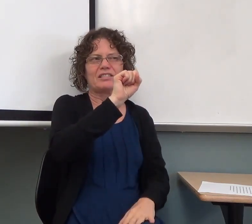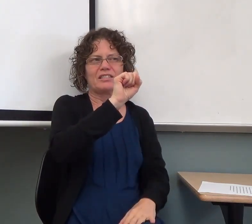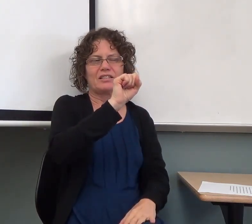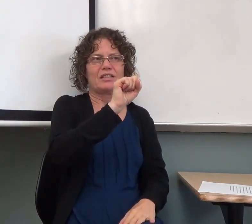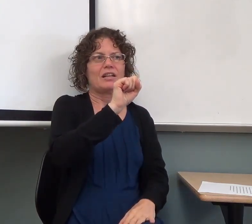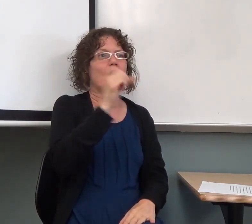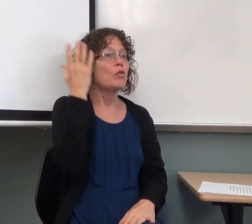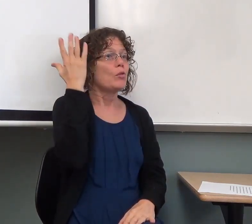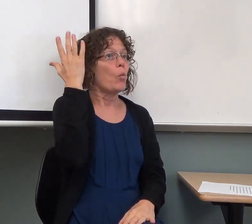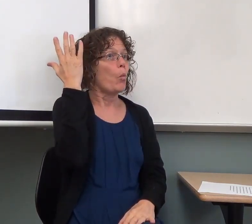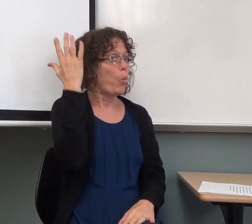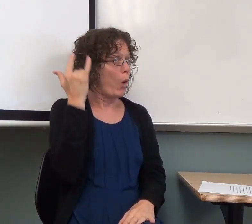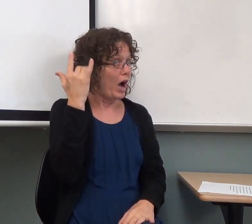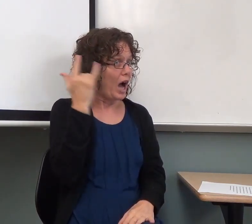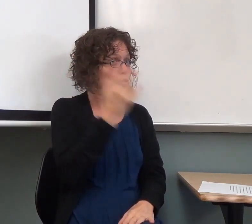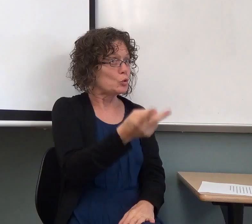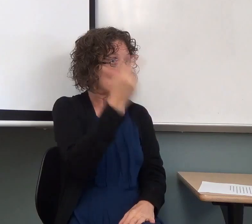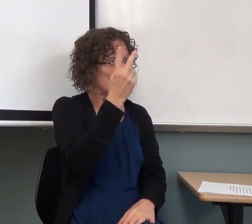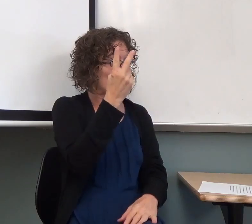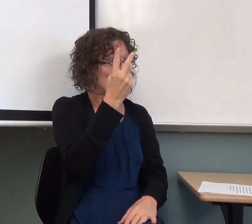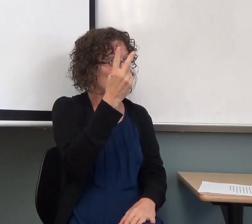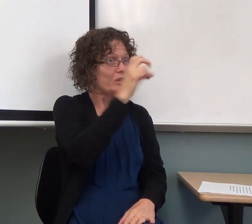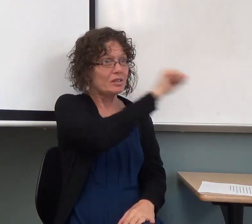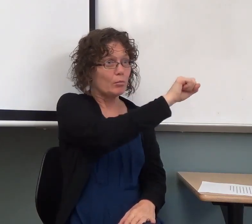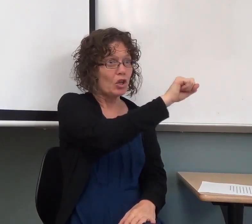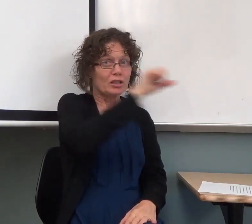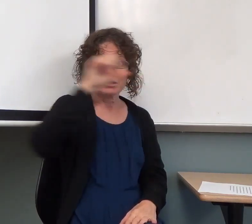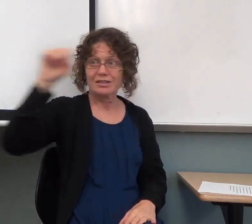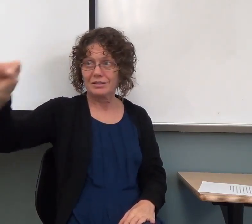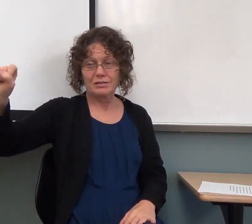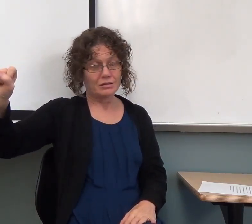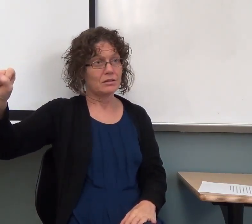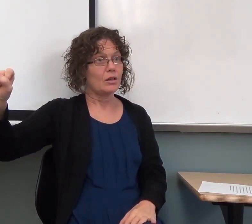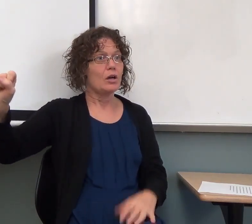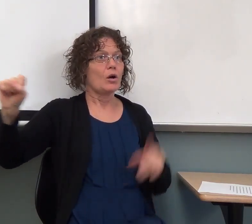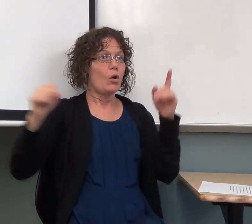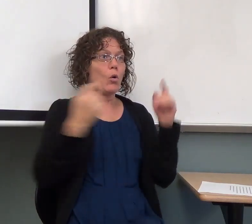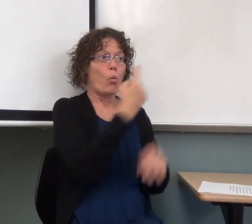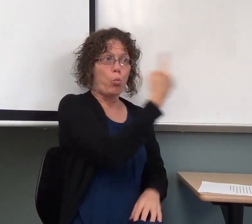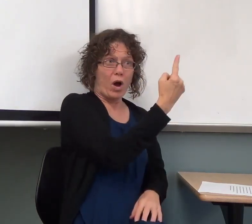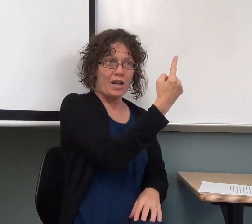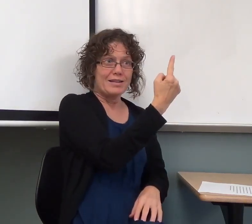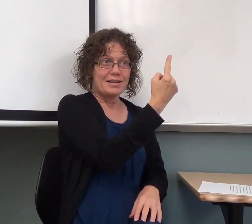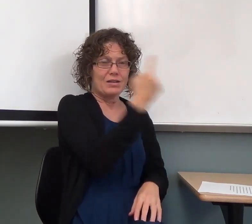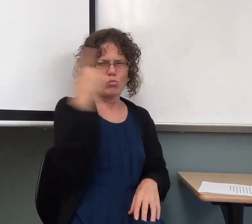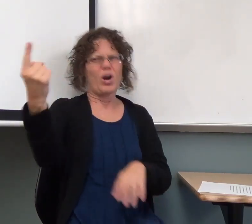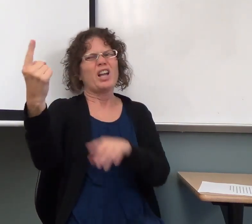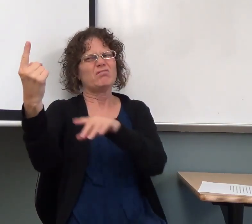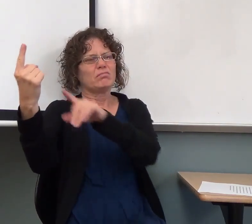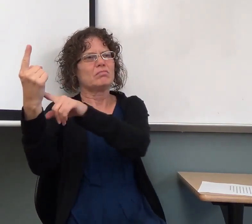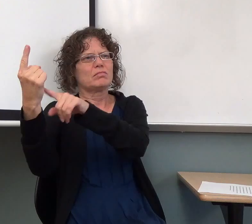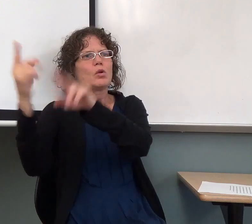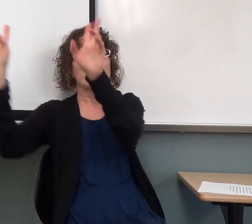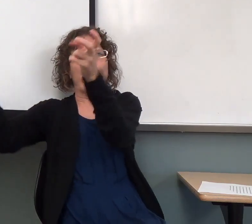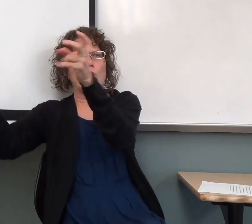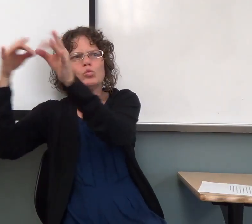2 subjects is because one statement is a quotation, someone's actual words,